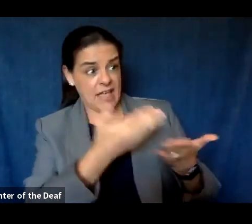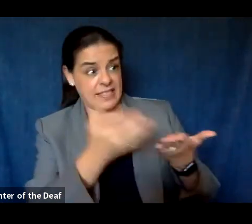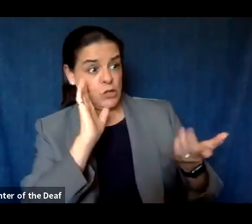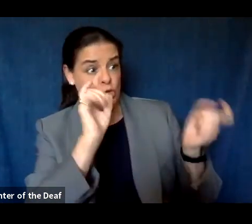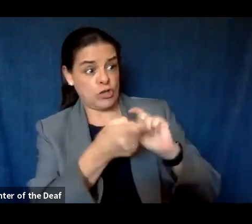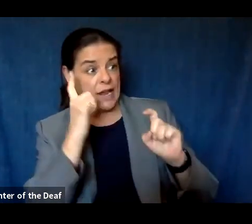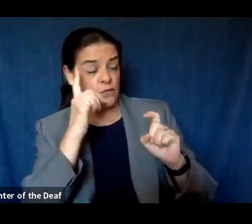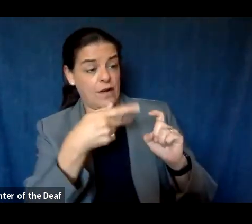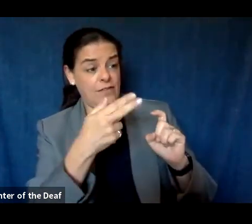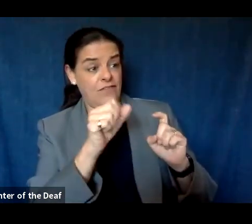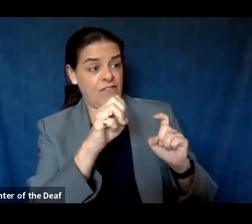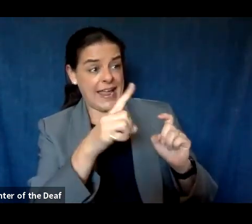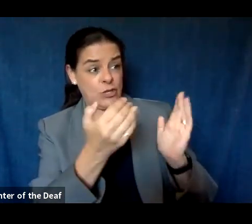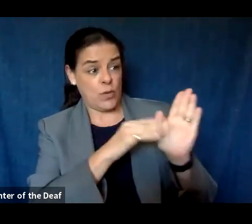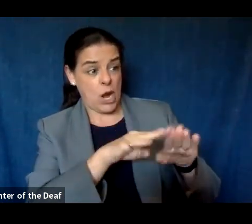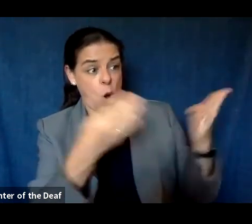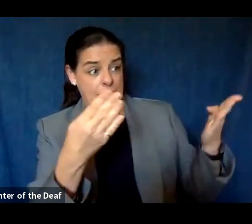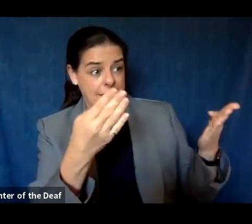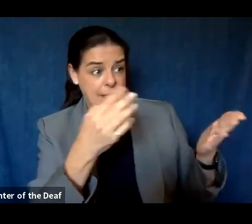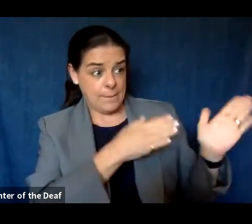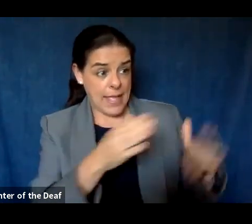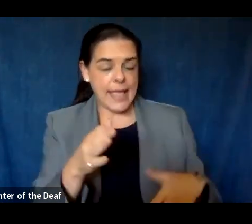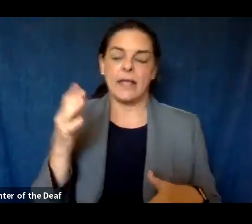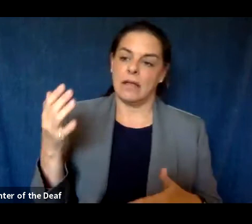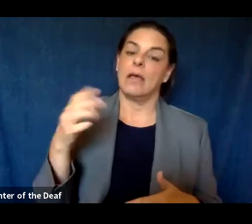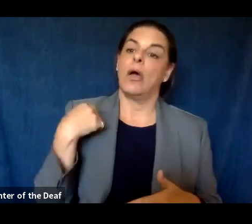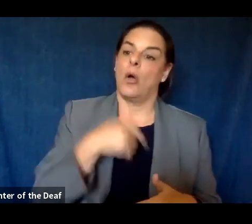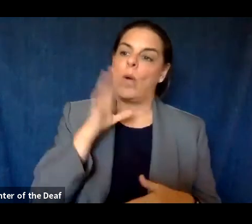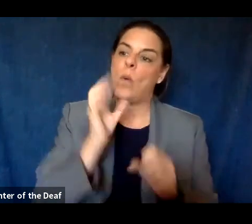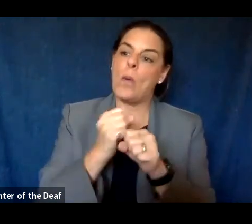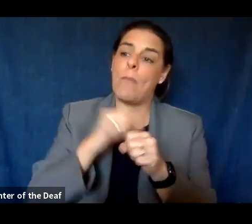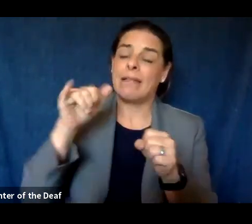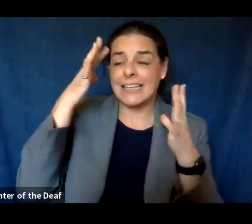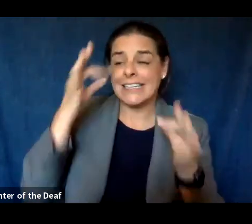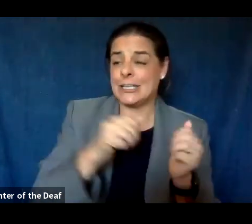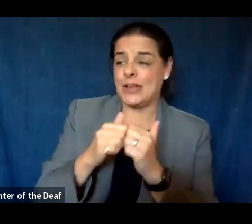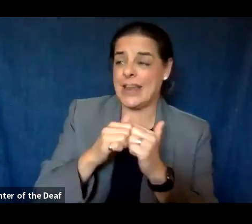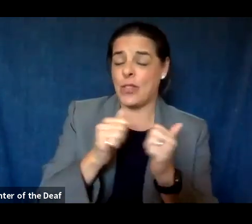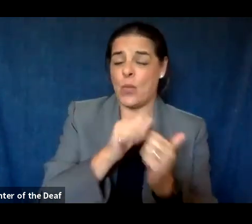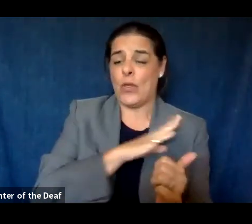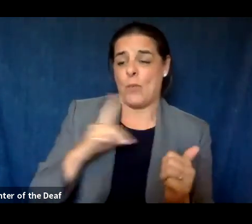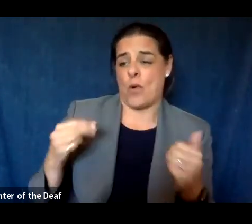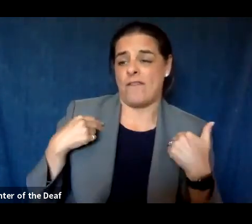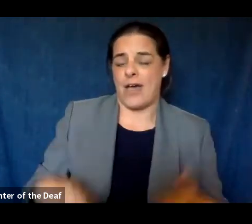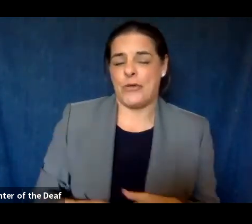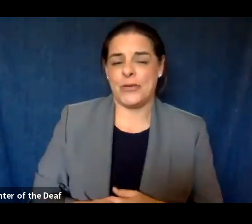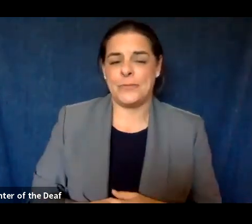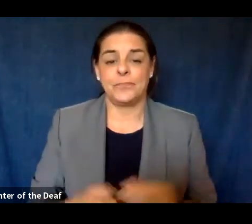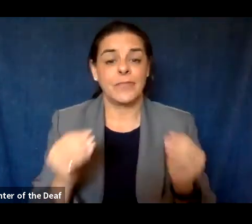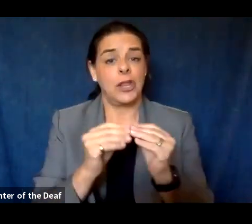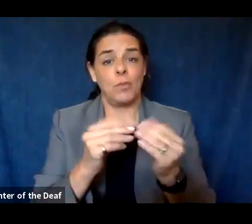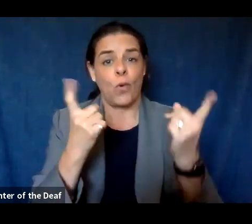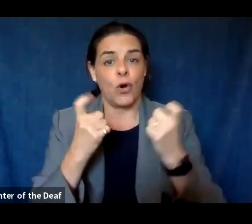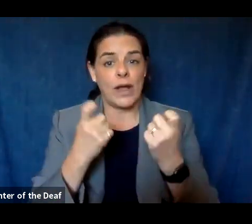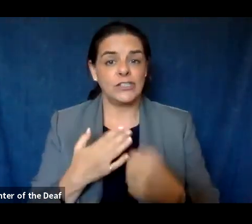reopening plan? That's a decision the Board of Health will make together. Any other questions? Please go ahead and type them into the chat